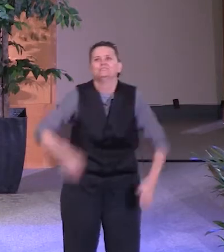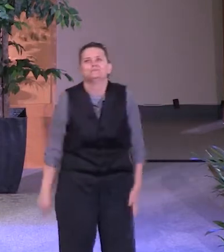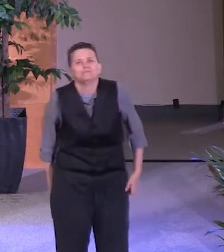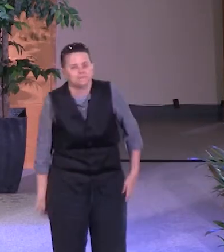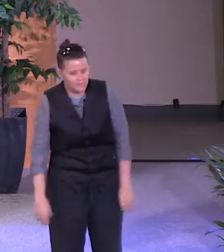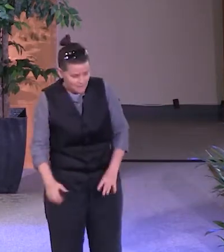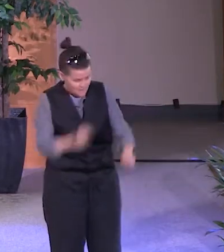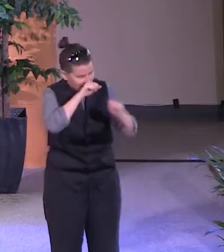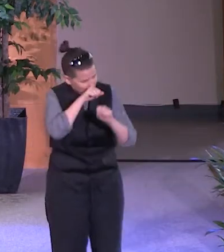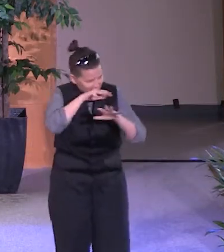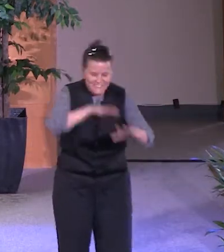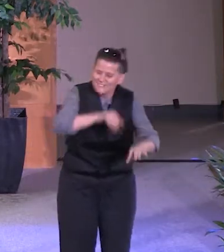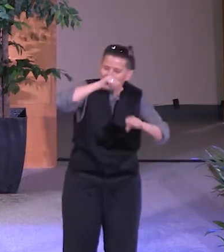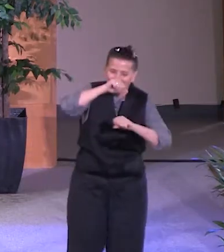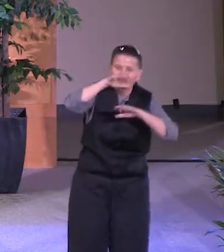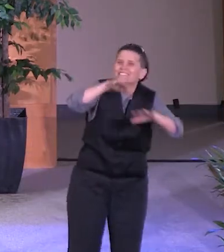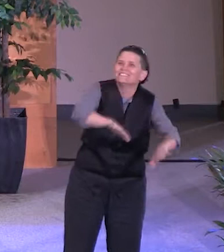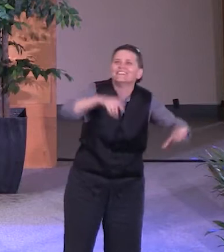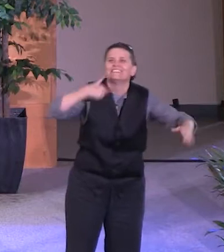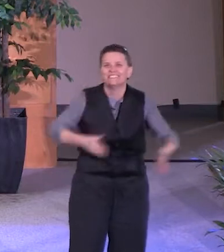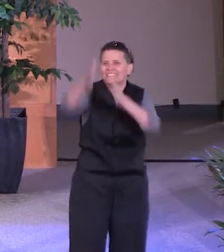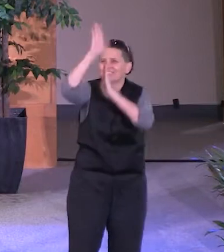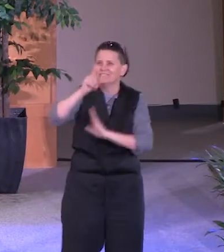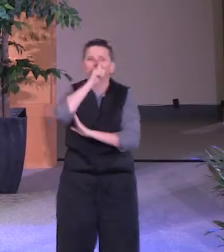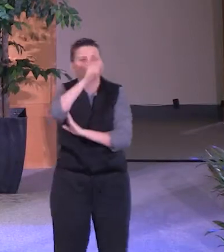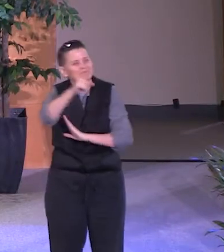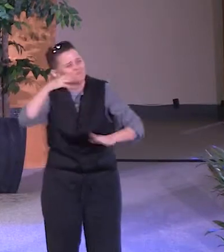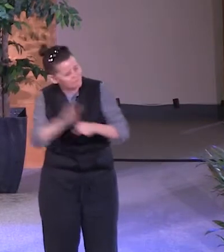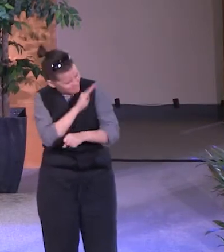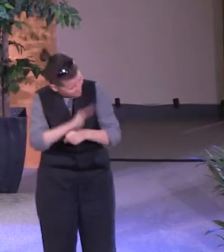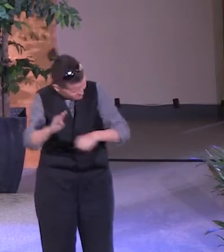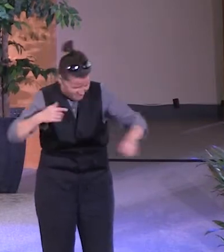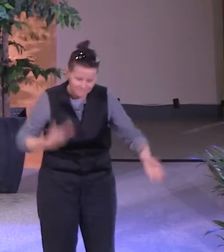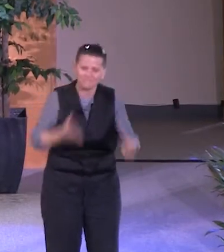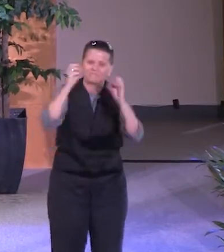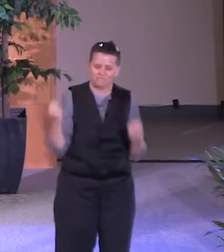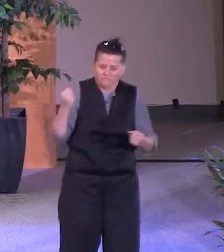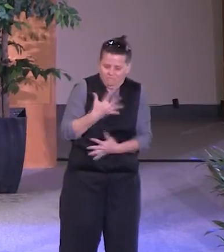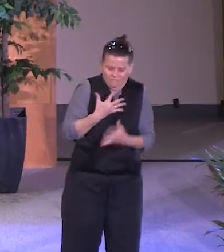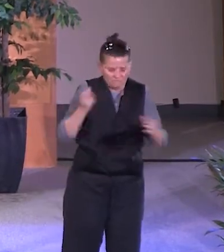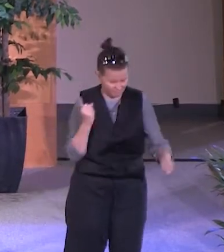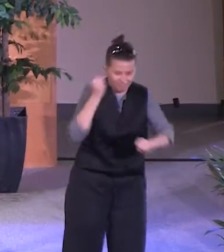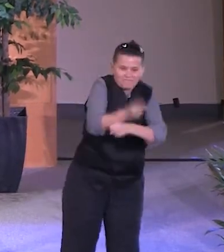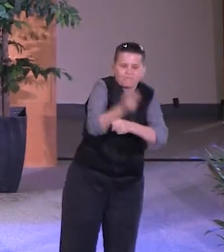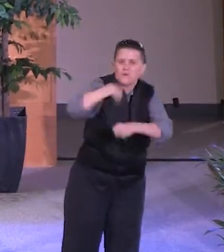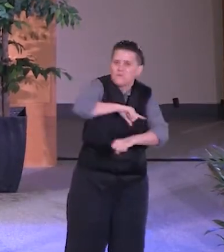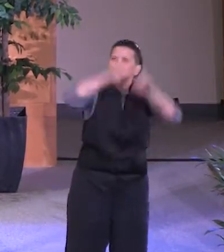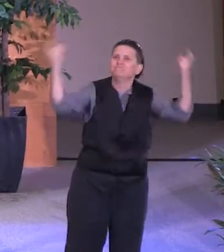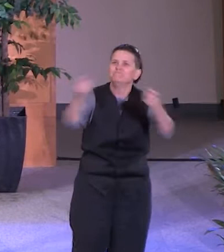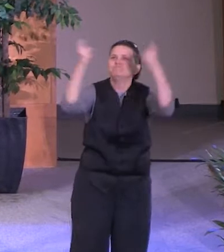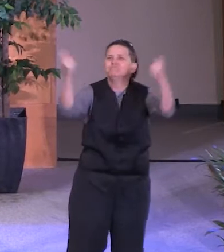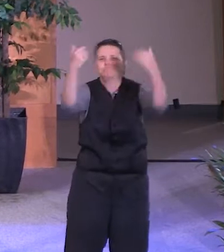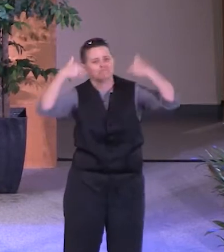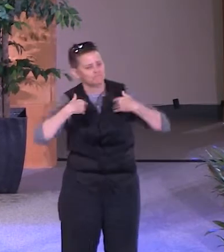need. Bless me, God, indeed. Fear has been defeated, we have our victory.